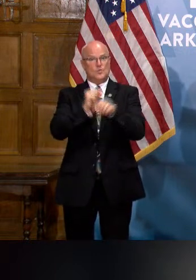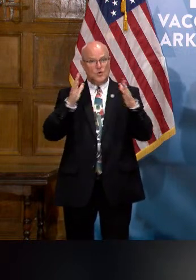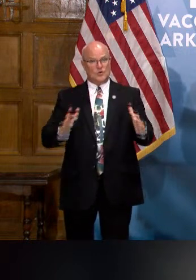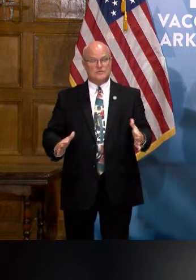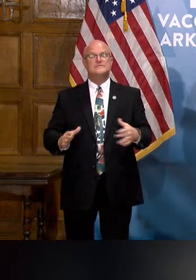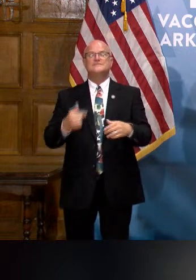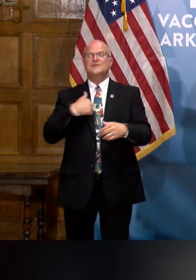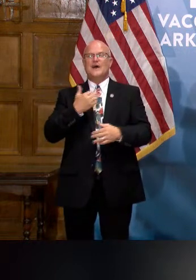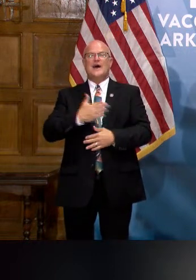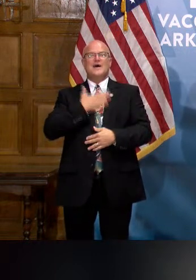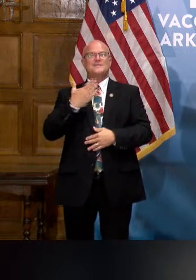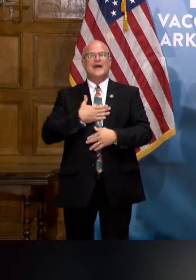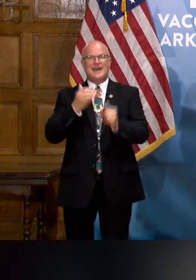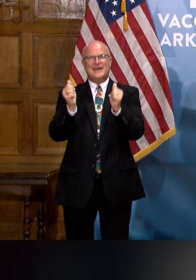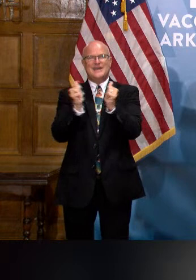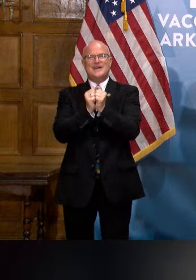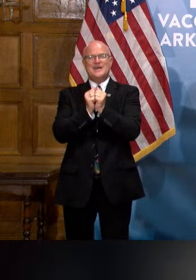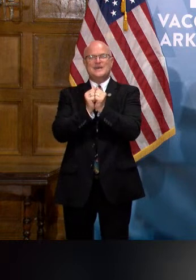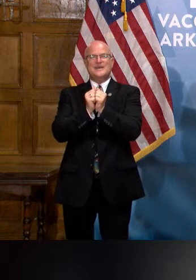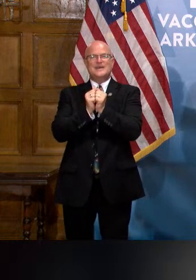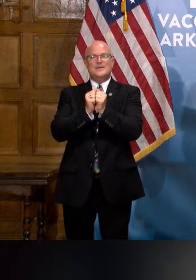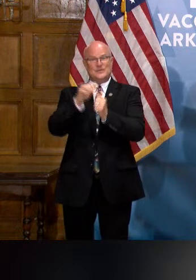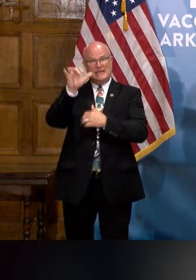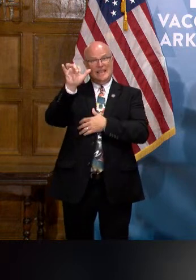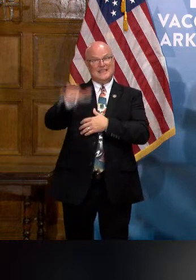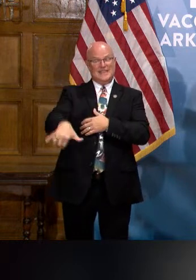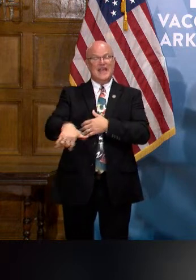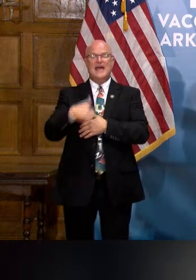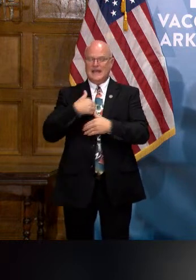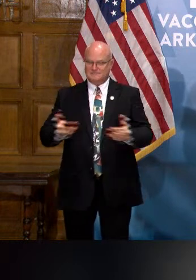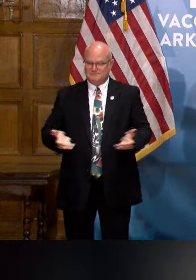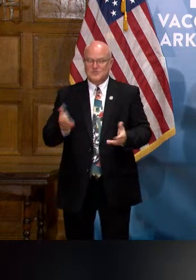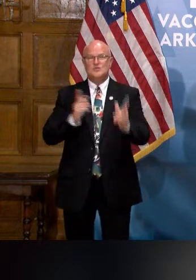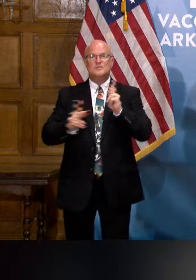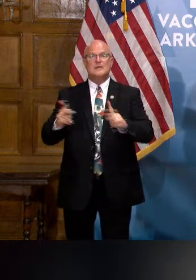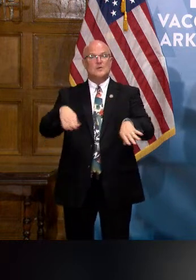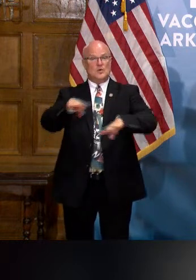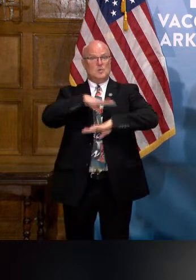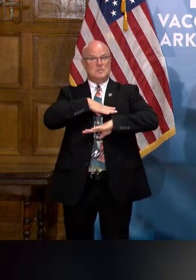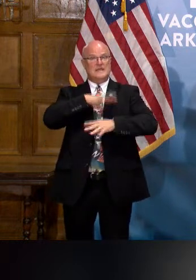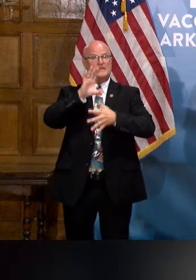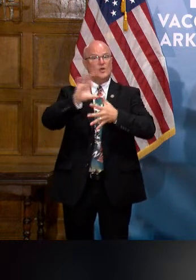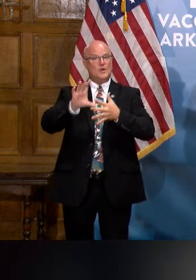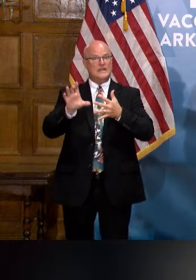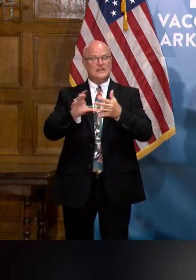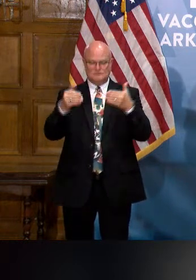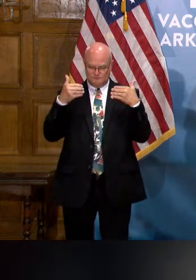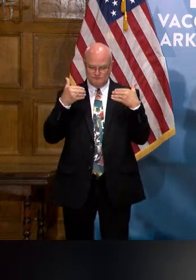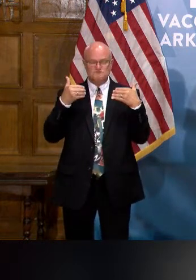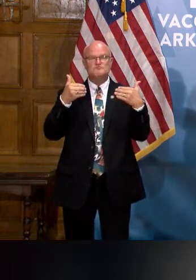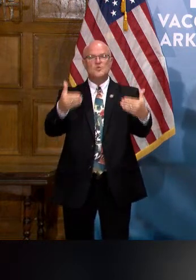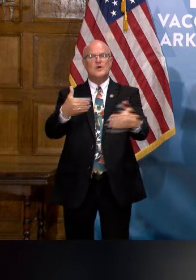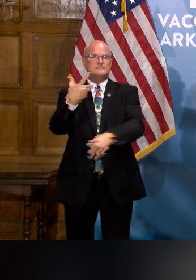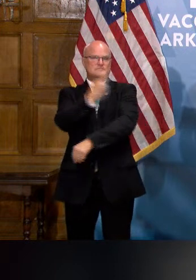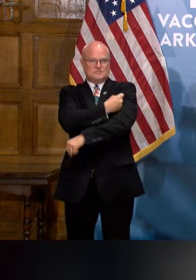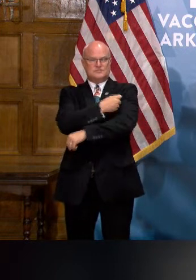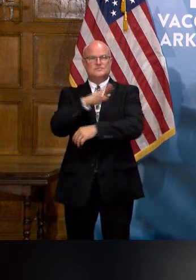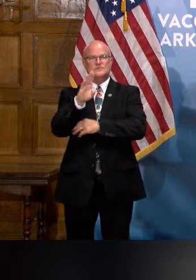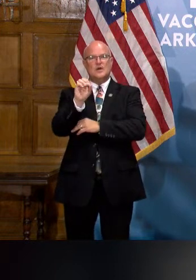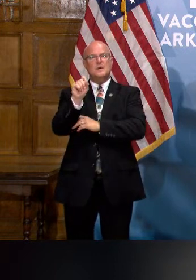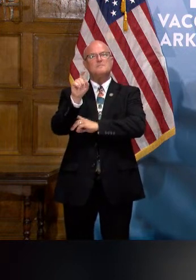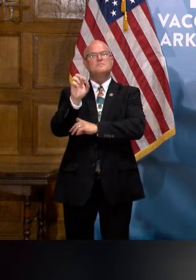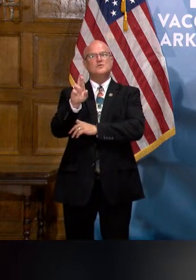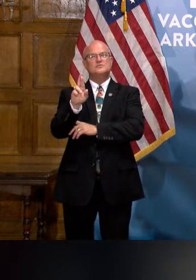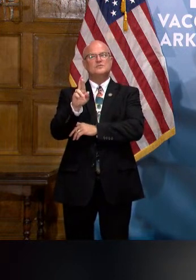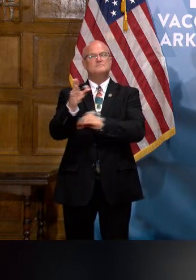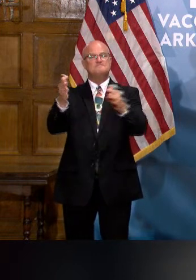so I'm pleased with that, and I encourage everybody who meets that criteria to go ahead and get your booster.